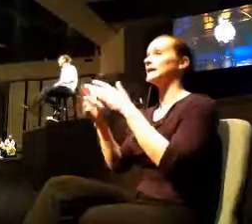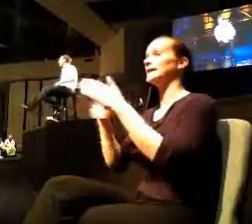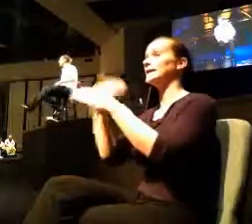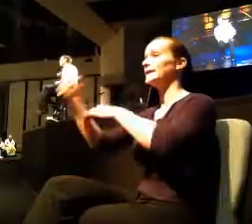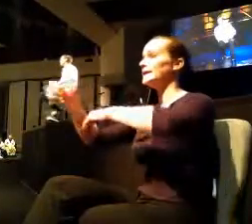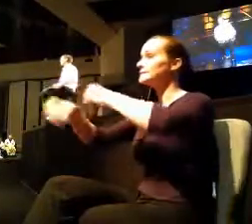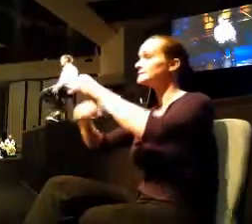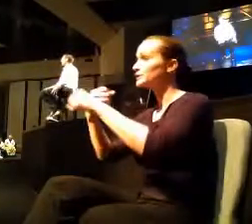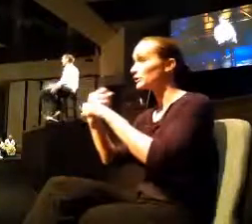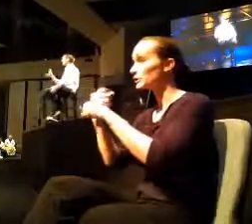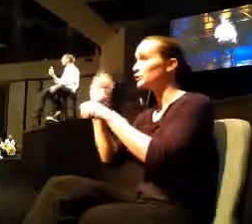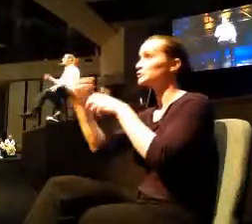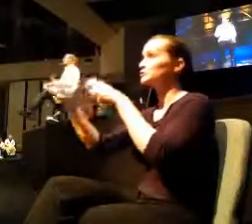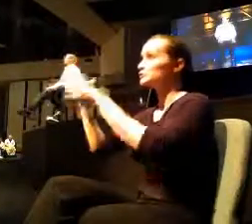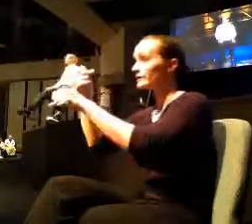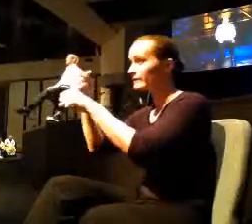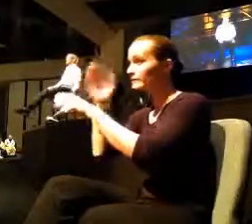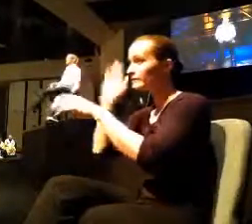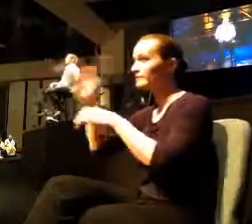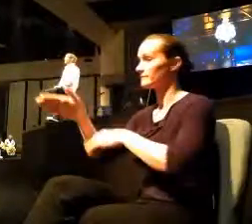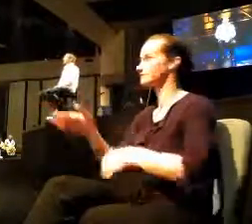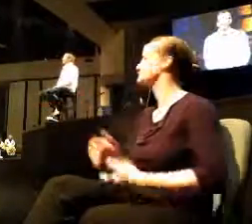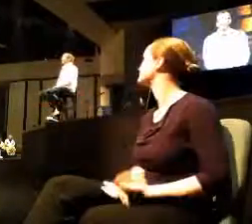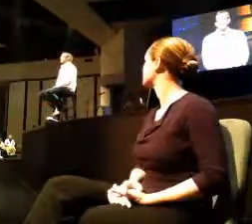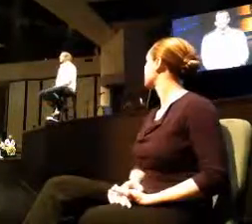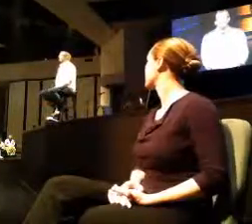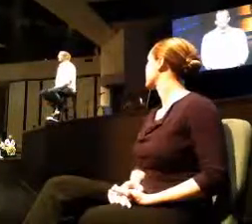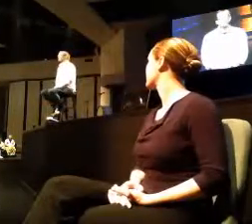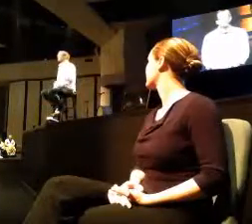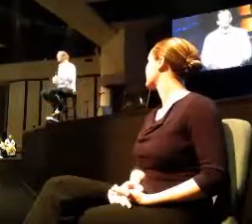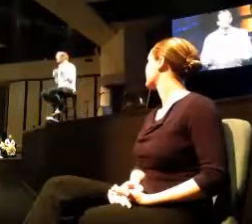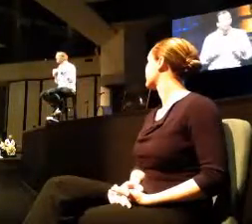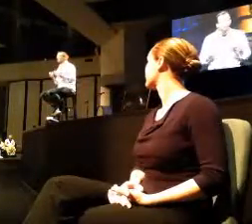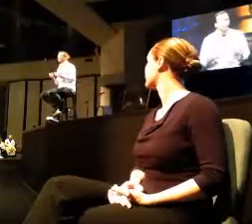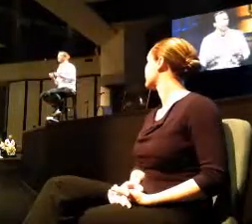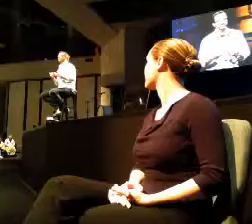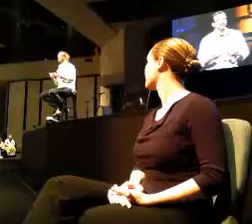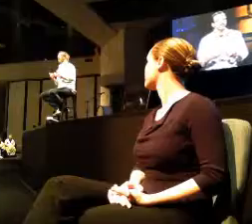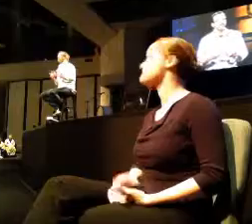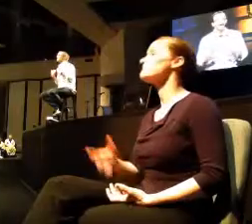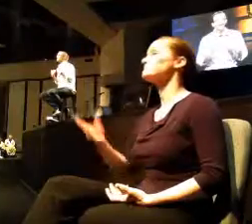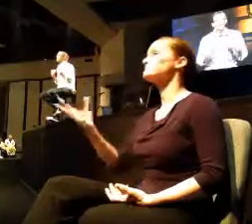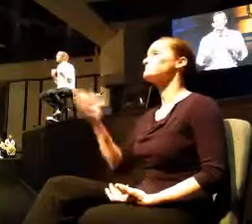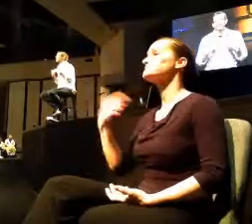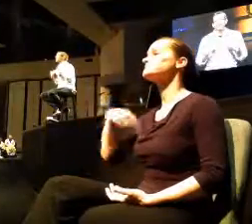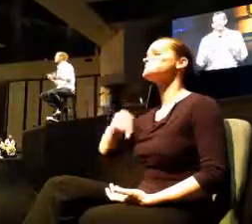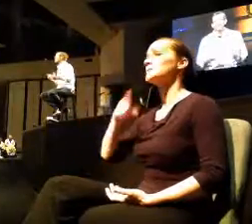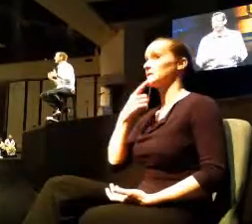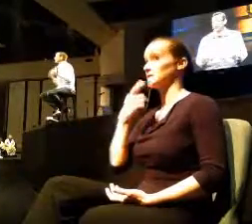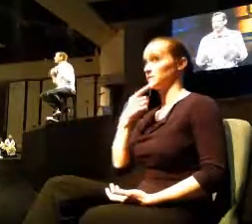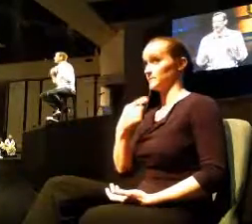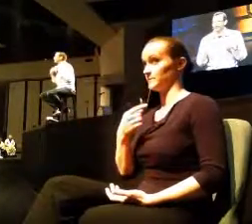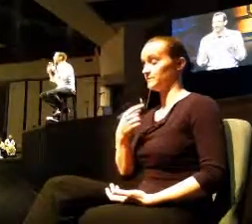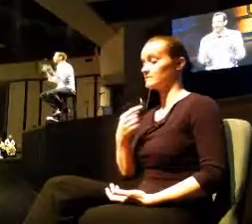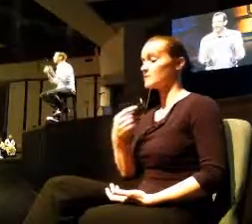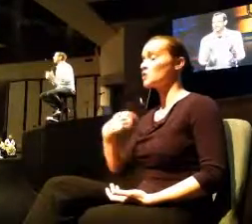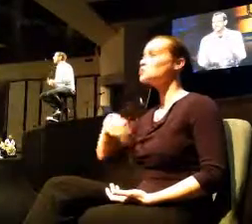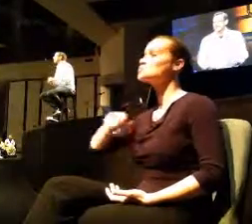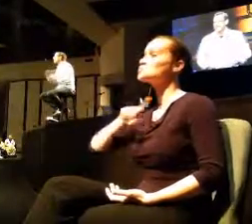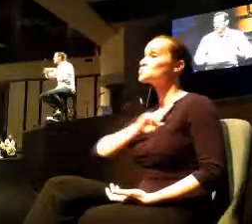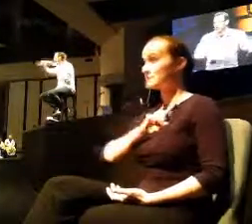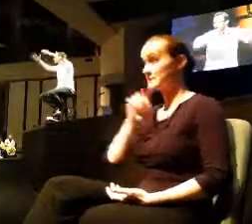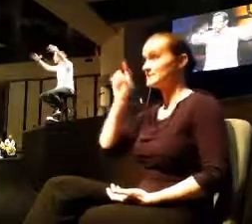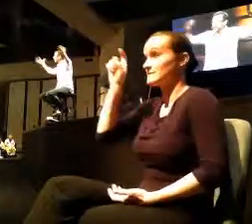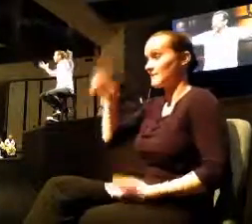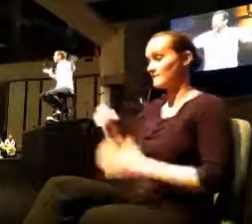that become so important. The first one is this. We have to be an expression of Christ's